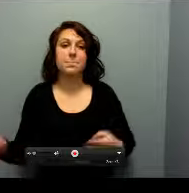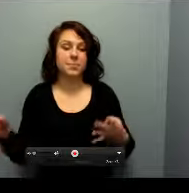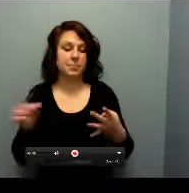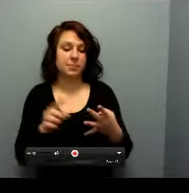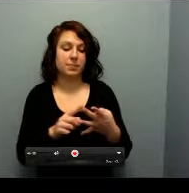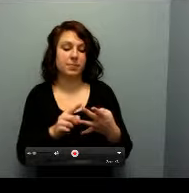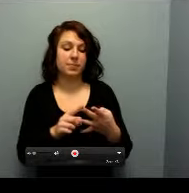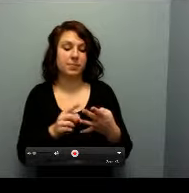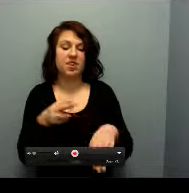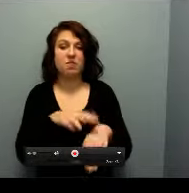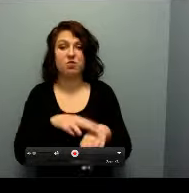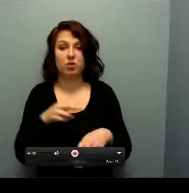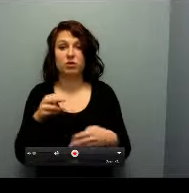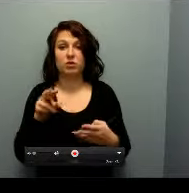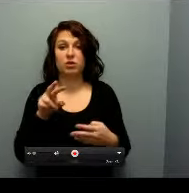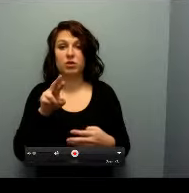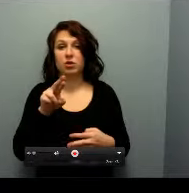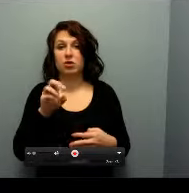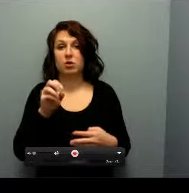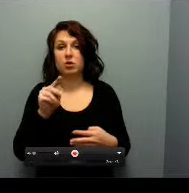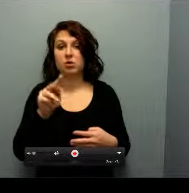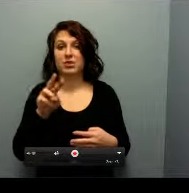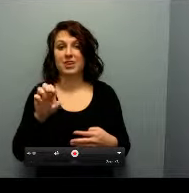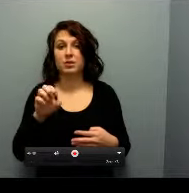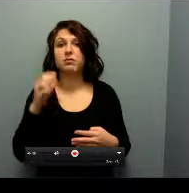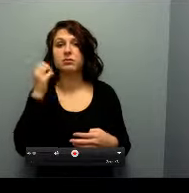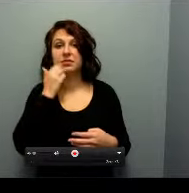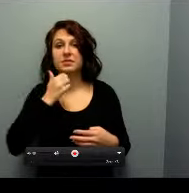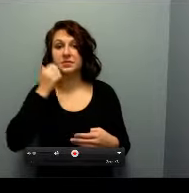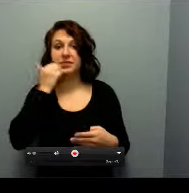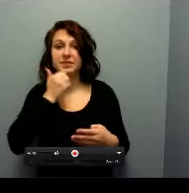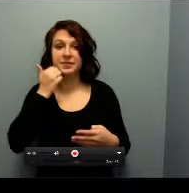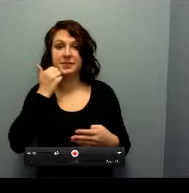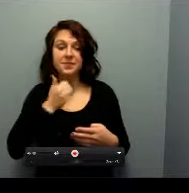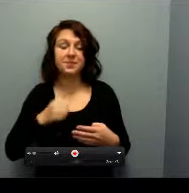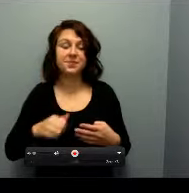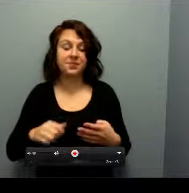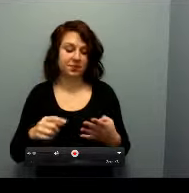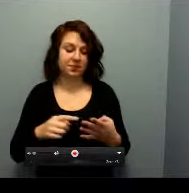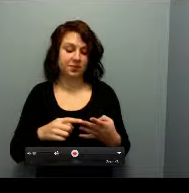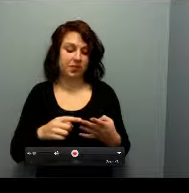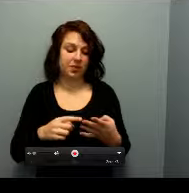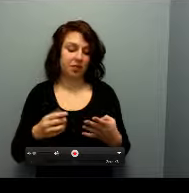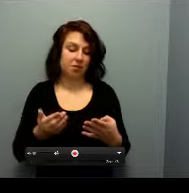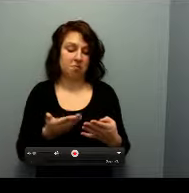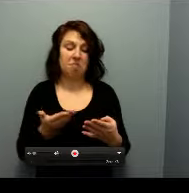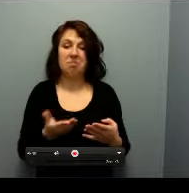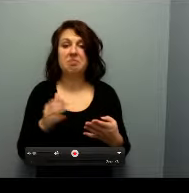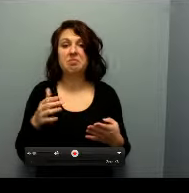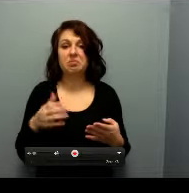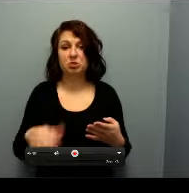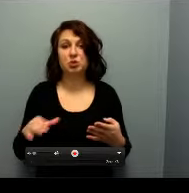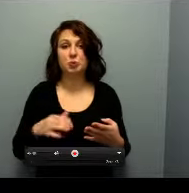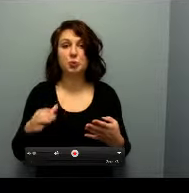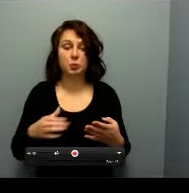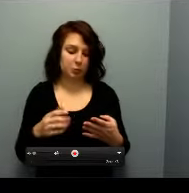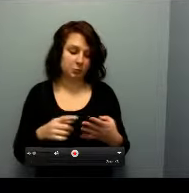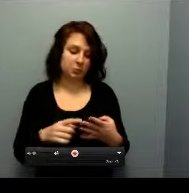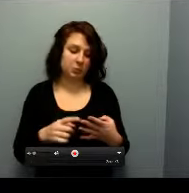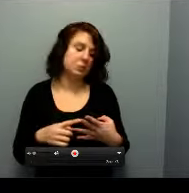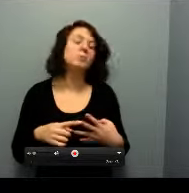And of course, there's your routine, your daily things that you have to do.